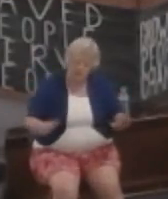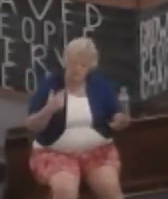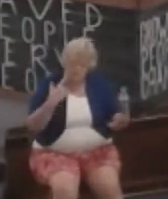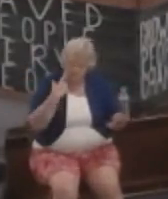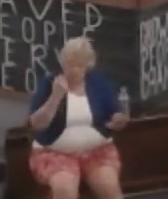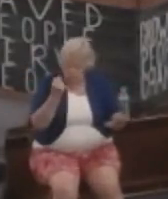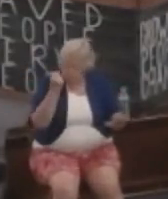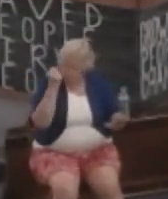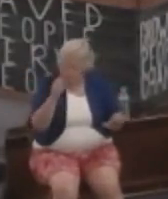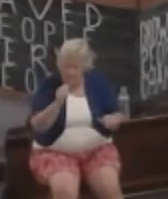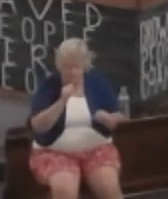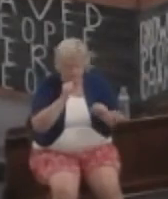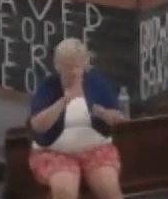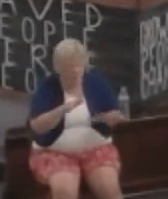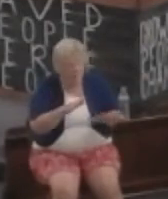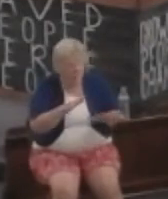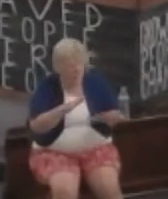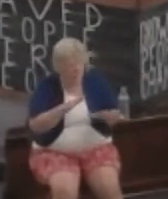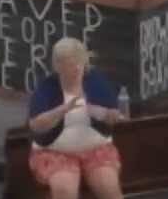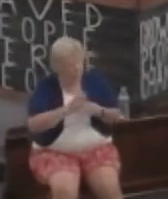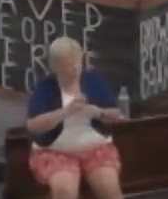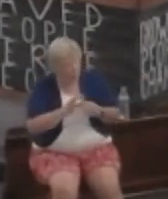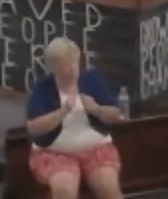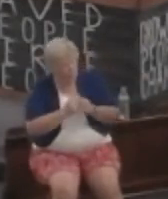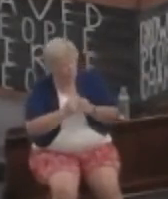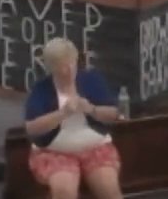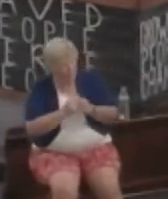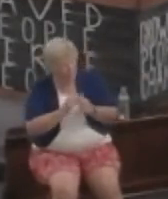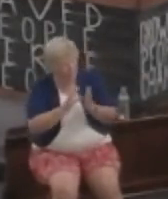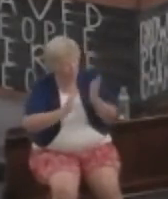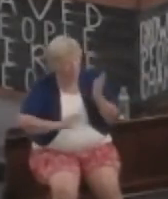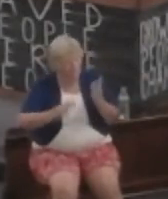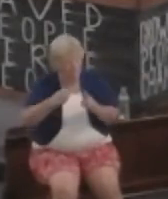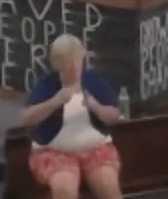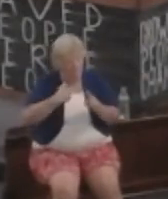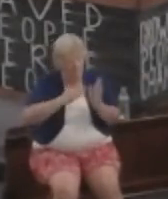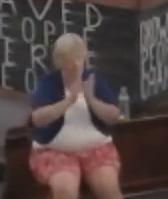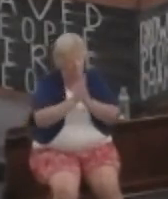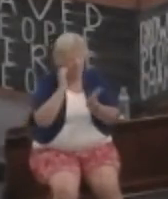blessings that come with it. For it's in Christ's name that I pray. Amen.